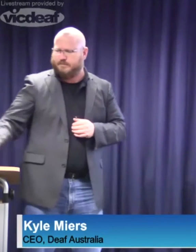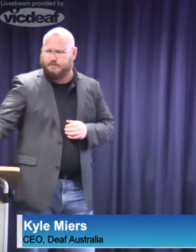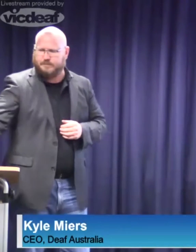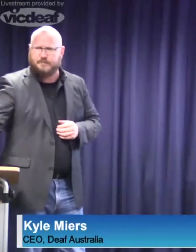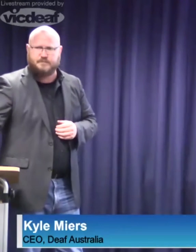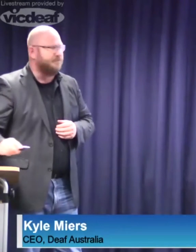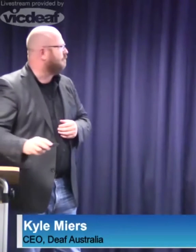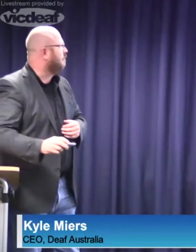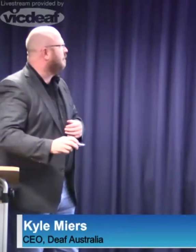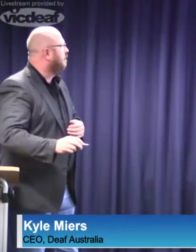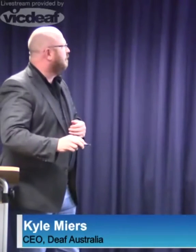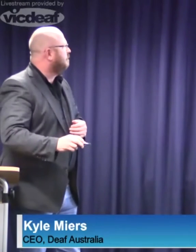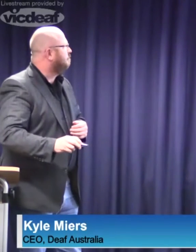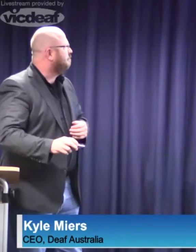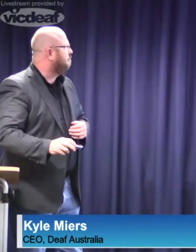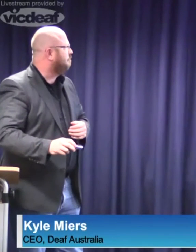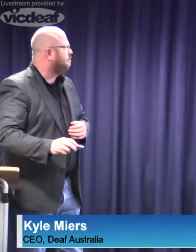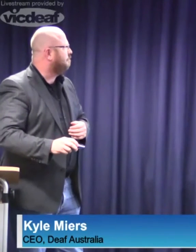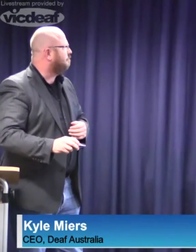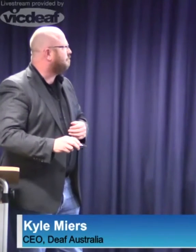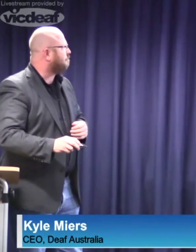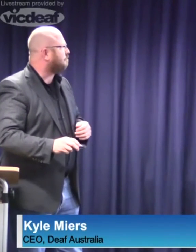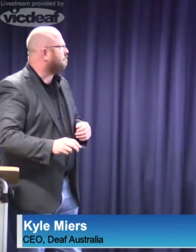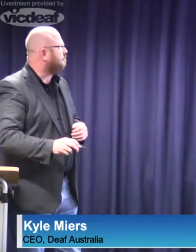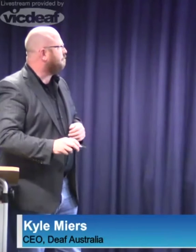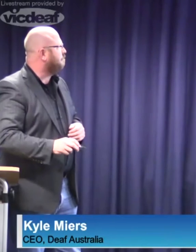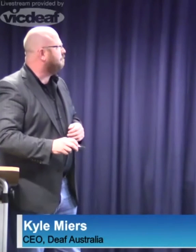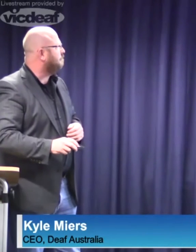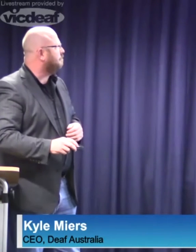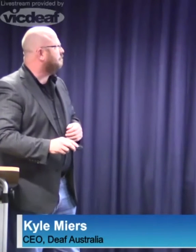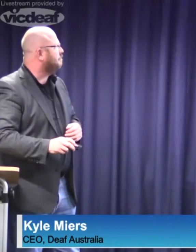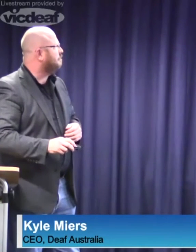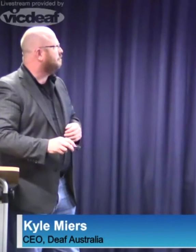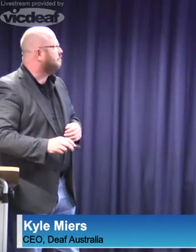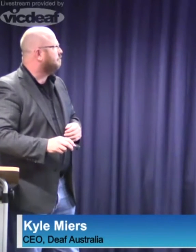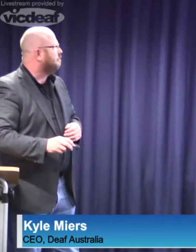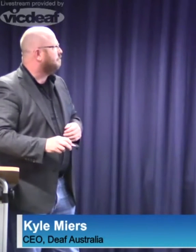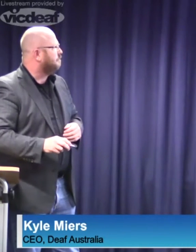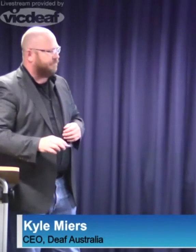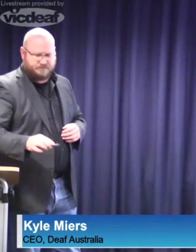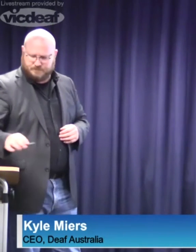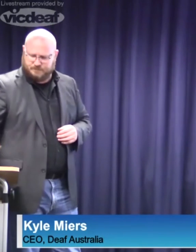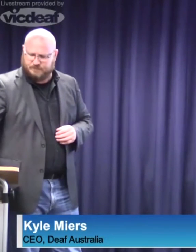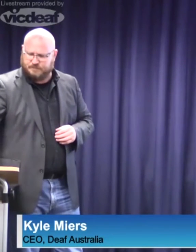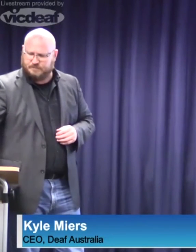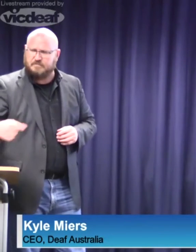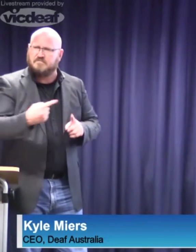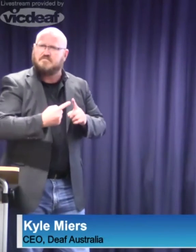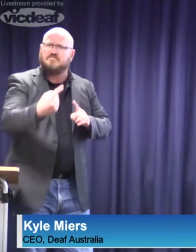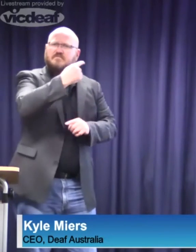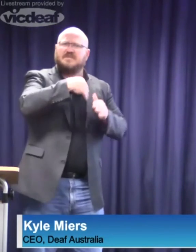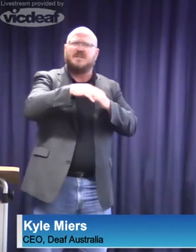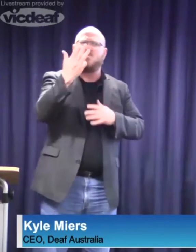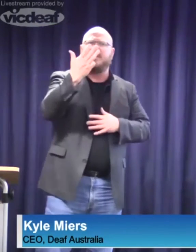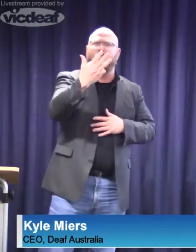of all of the deaf people that have an NDIS package, only 37 have included